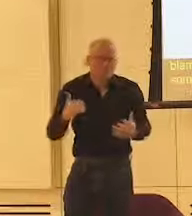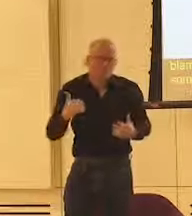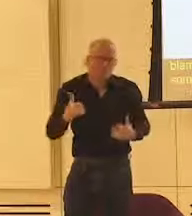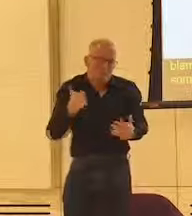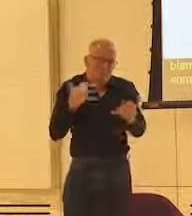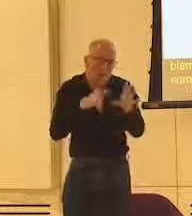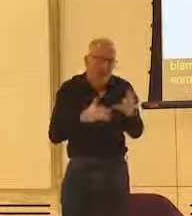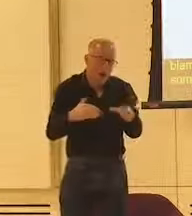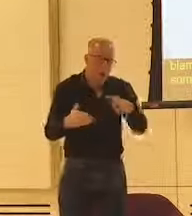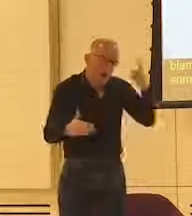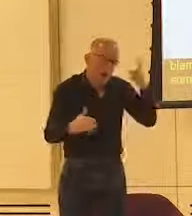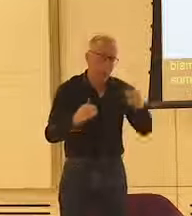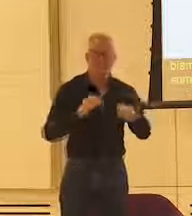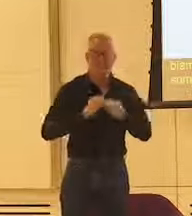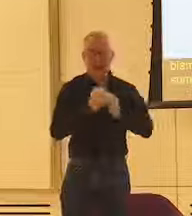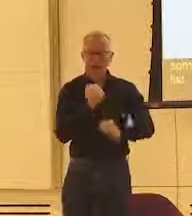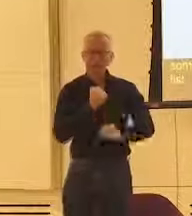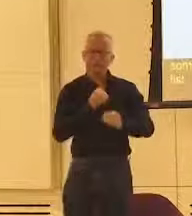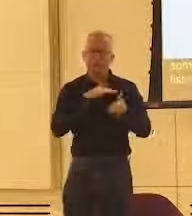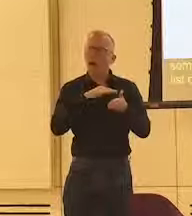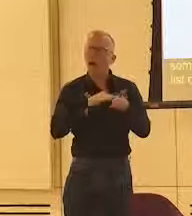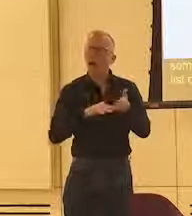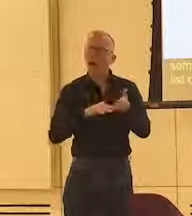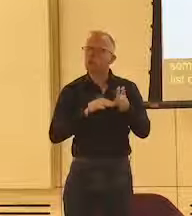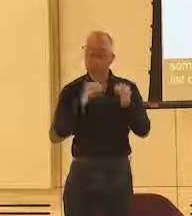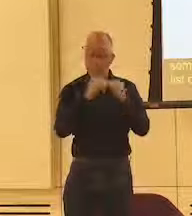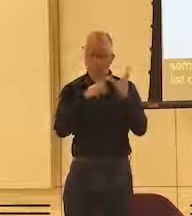provided. Maybe in 10 years' time.